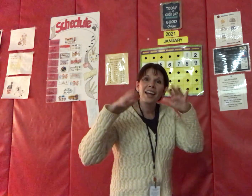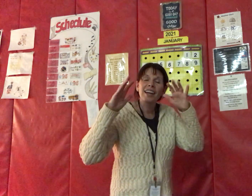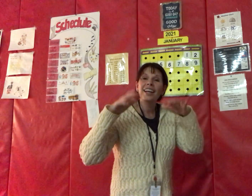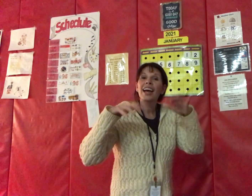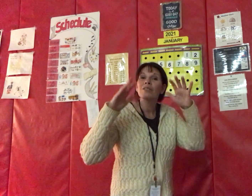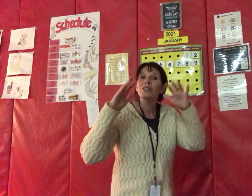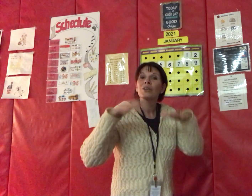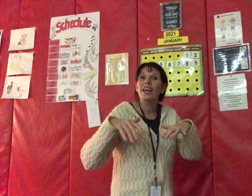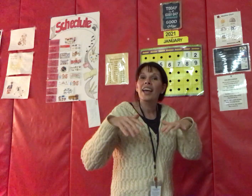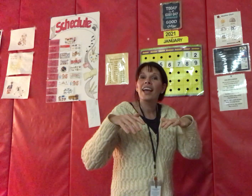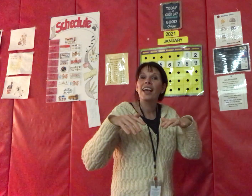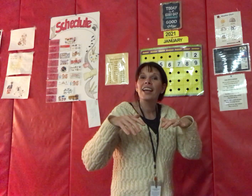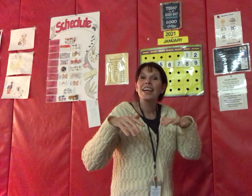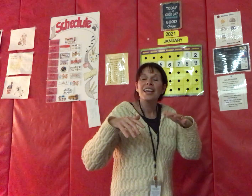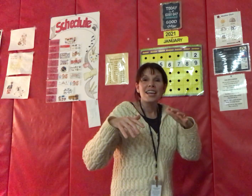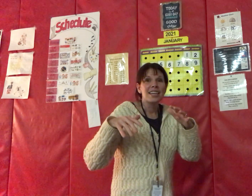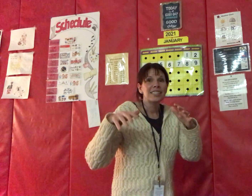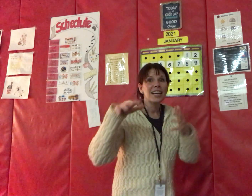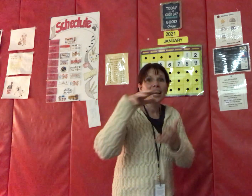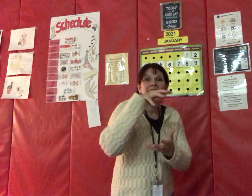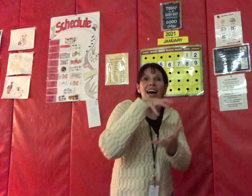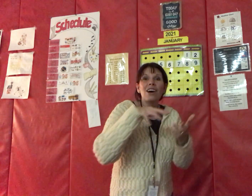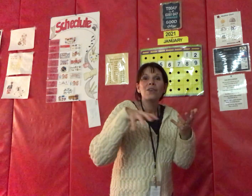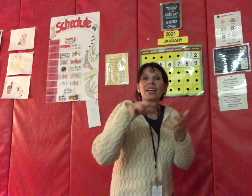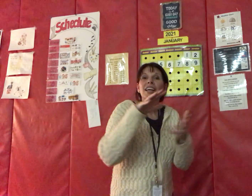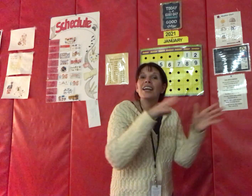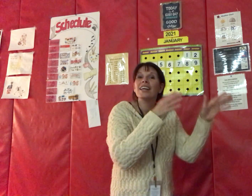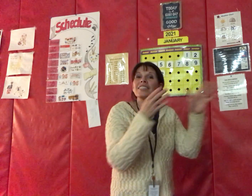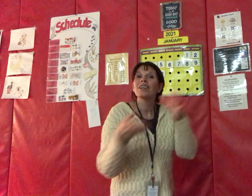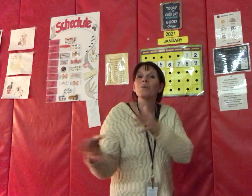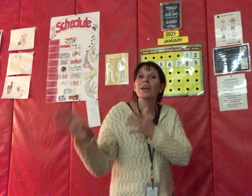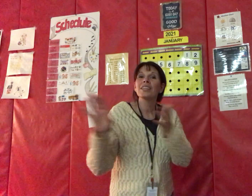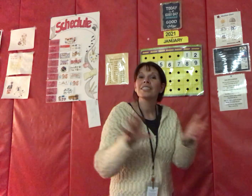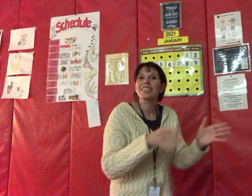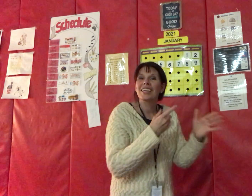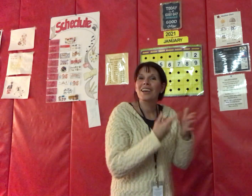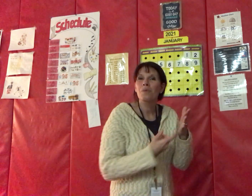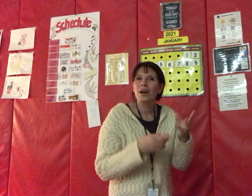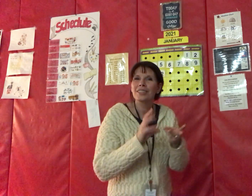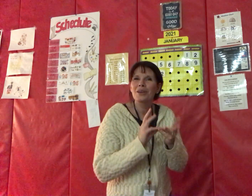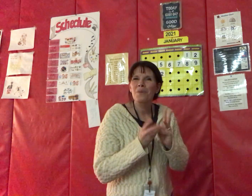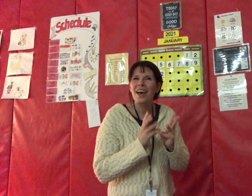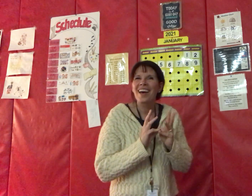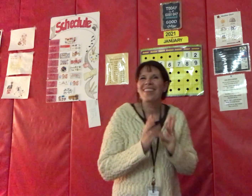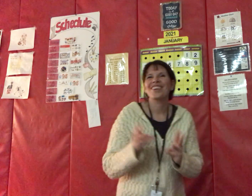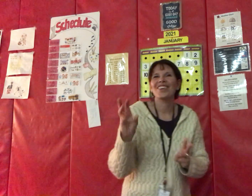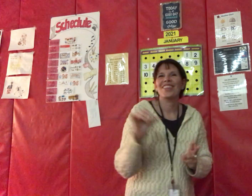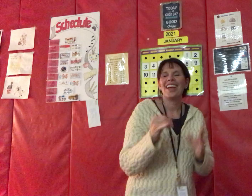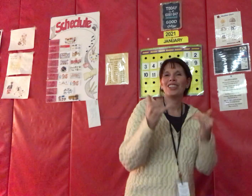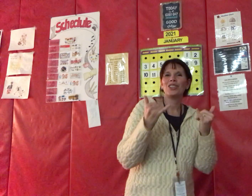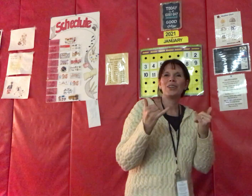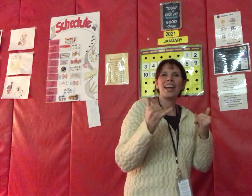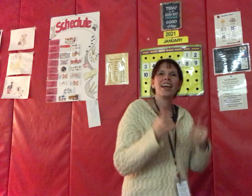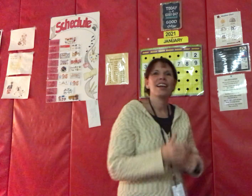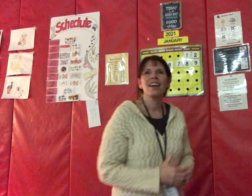raining out today? Is it cloudy? Is it windy? What's the weather like today?